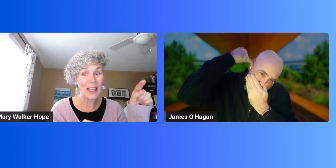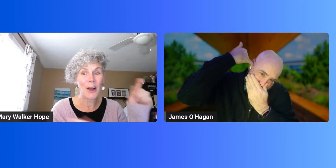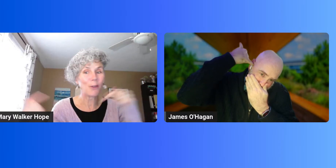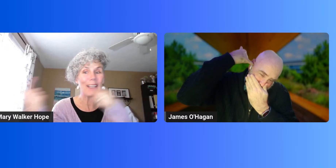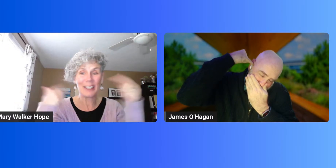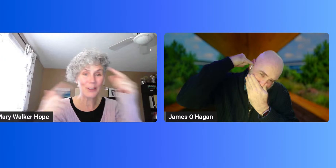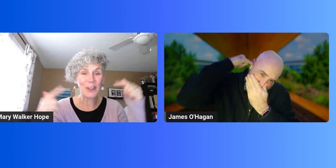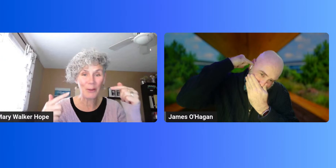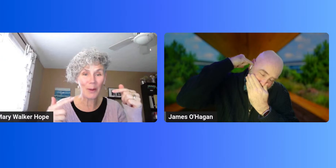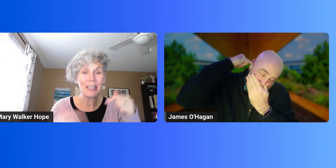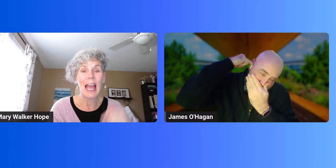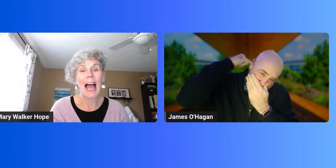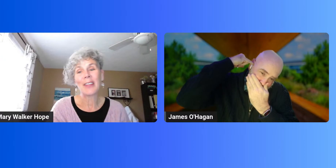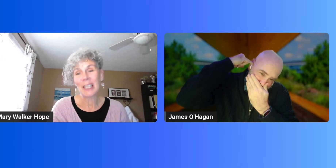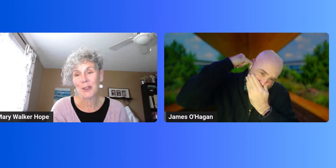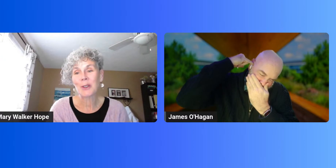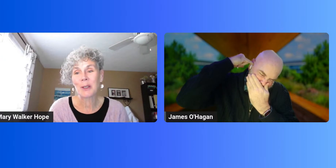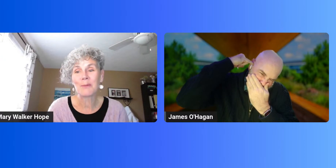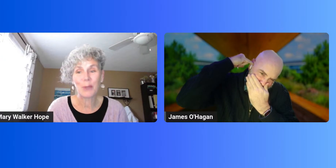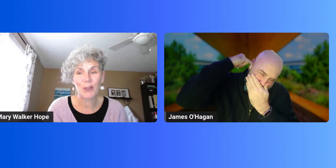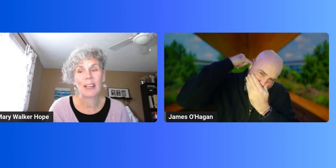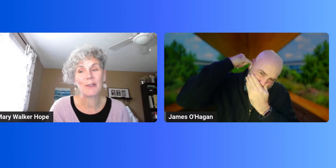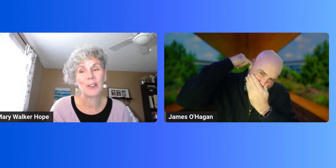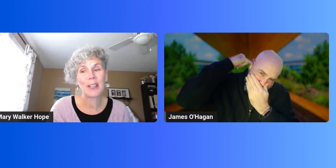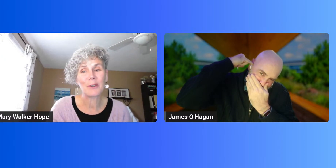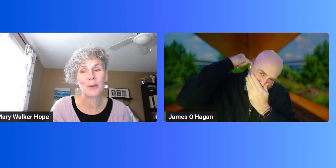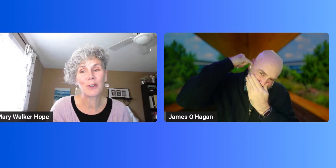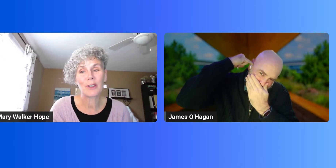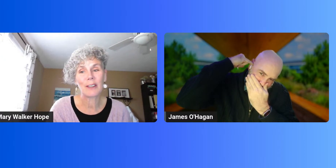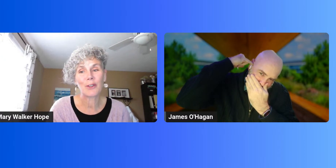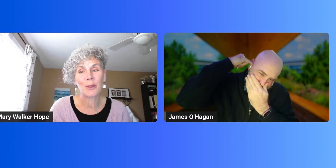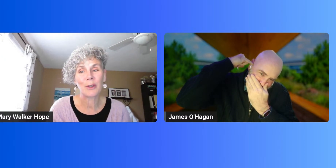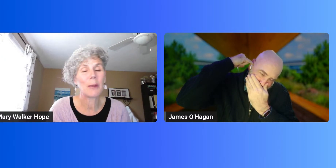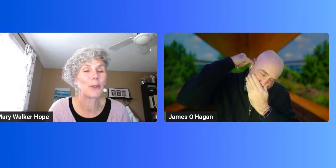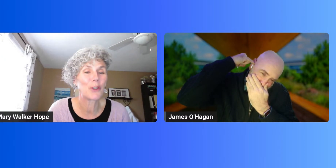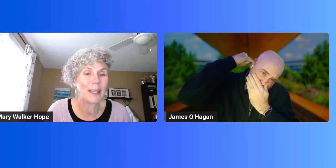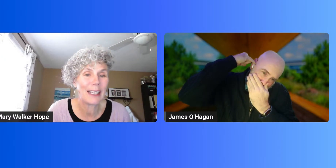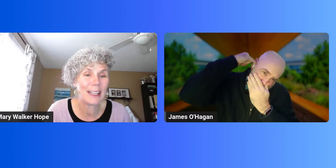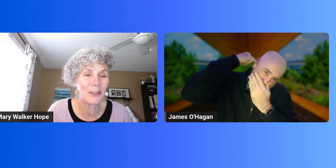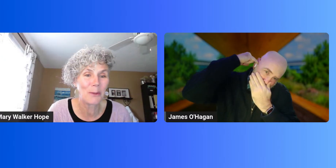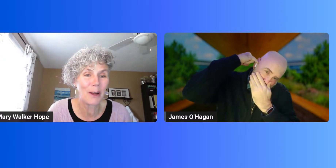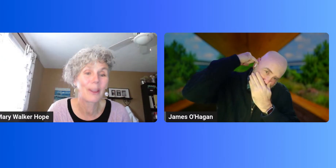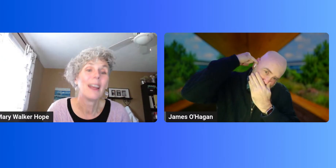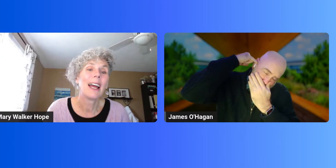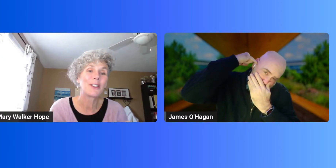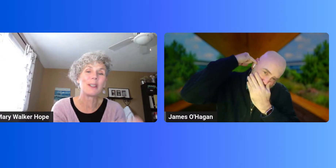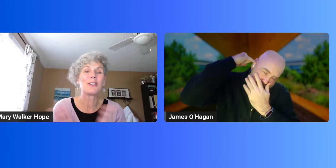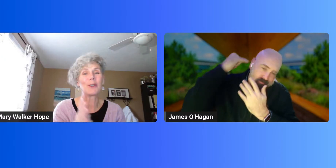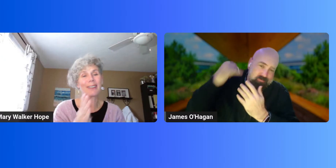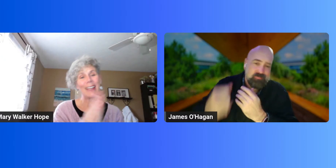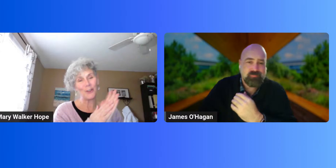or right ear, whichever one. And then I told him, put your left ear down towards your left shoulder and put your right hand on your mouth. And so he's doing it. Thank you,